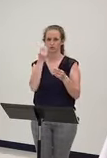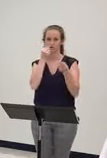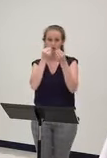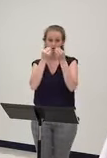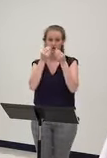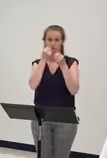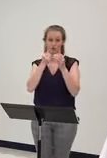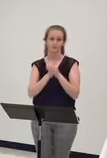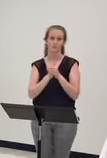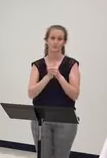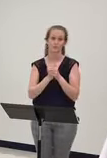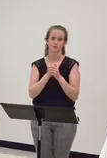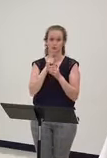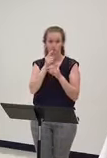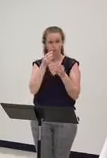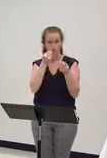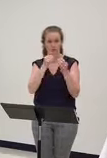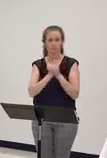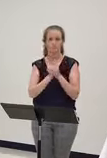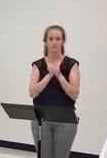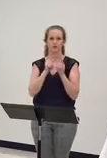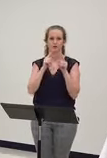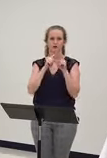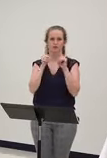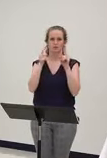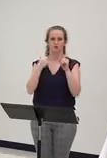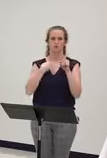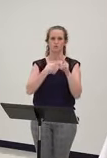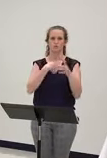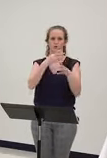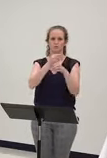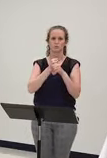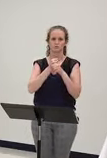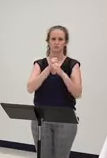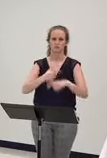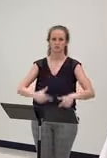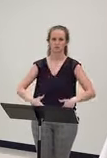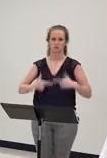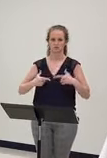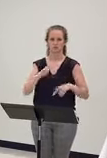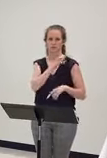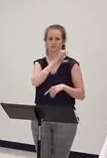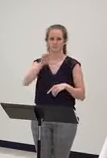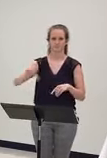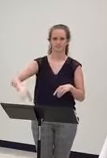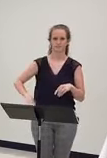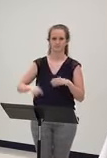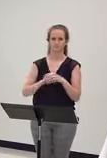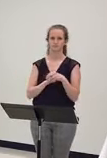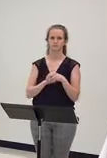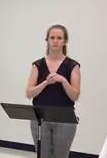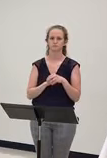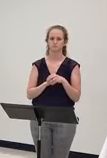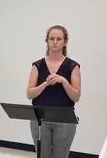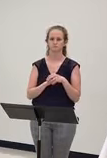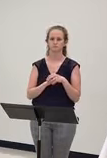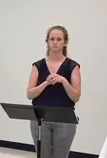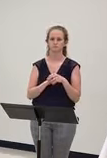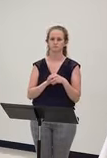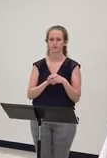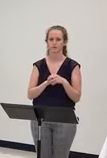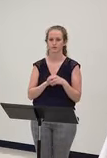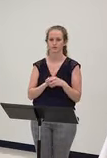food, although it is food, but we are receiving the life of Christ. A